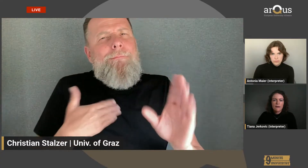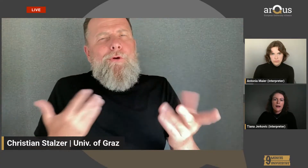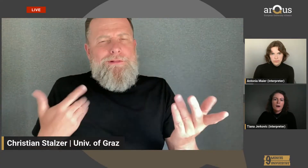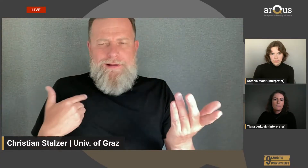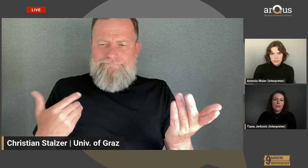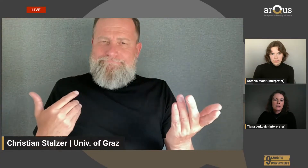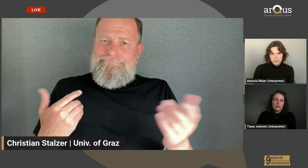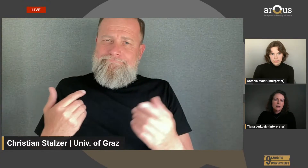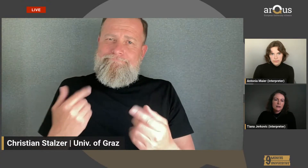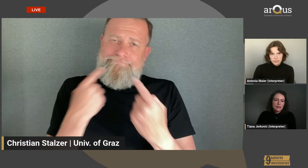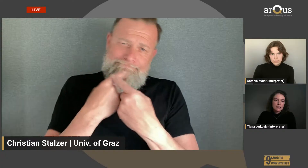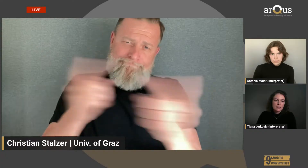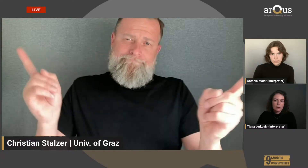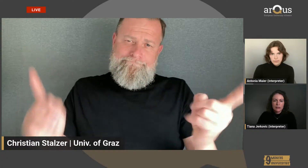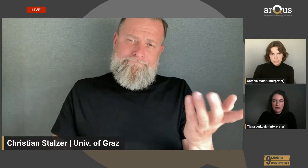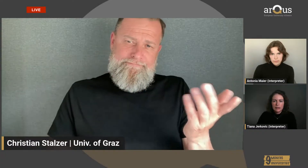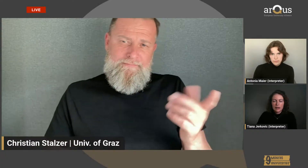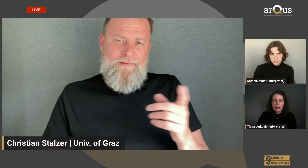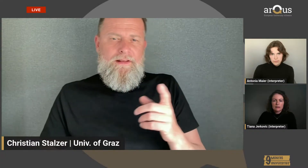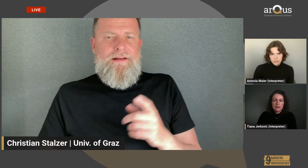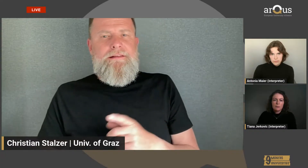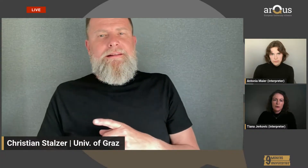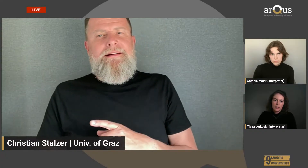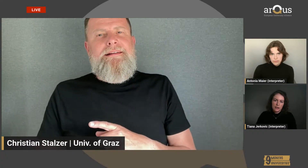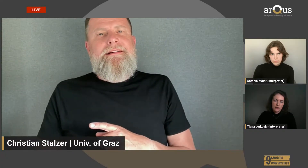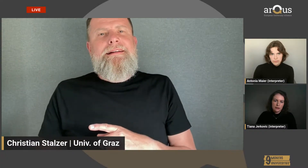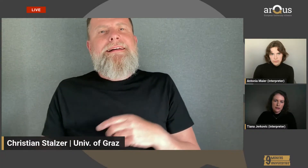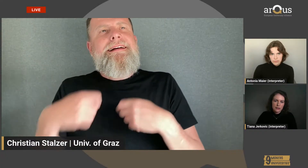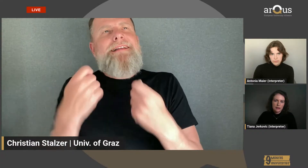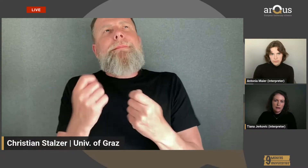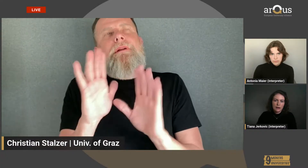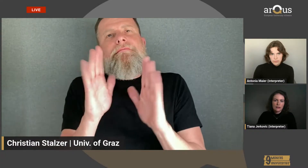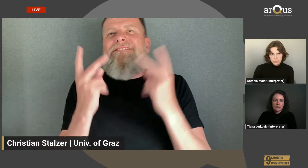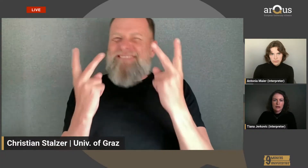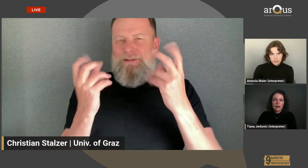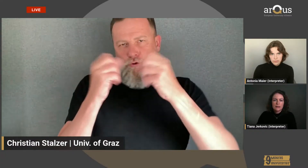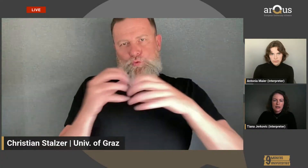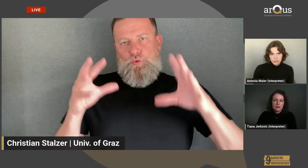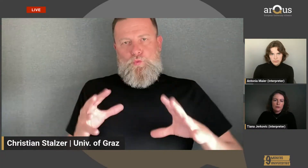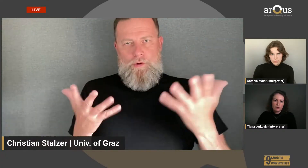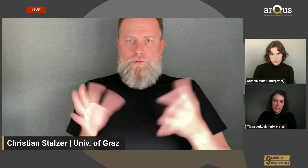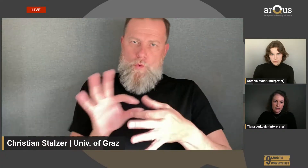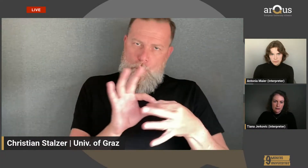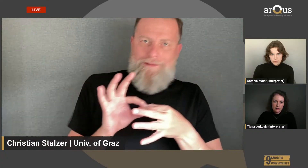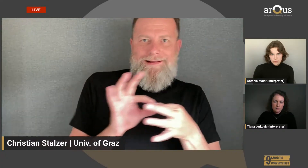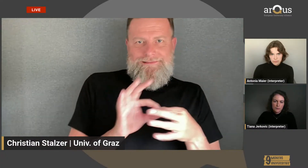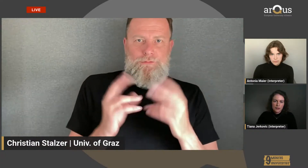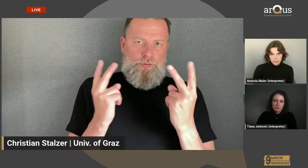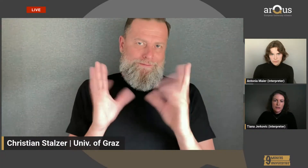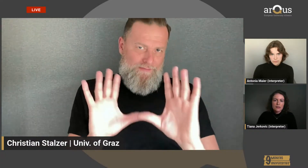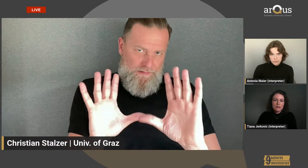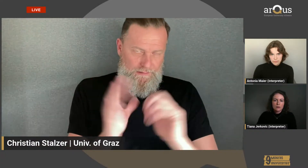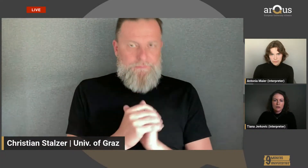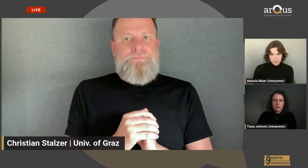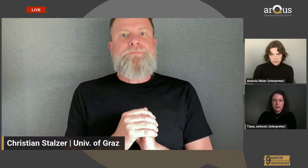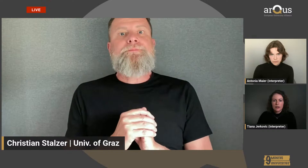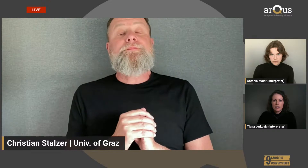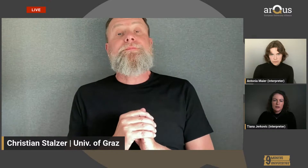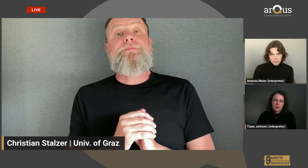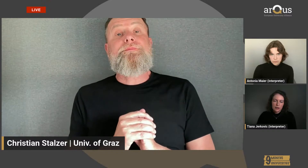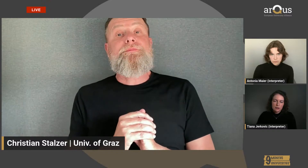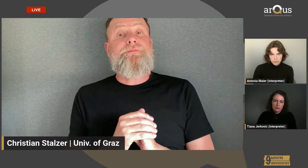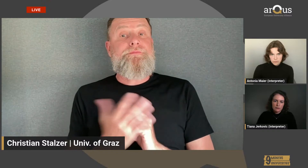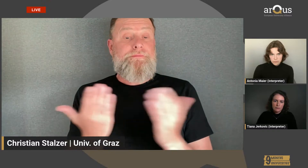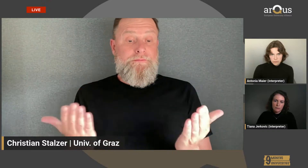interpreters, but this is only at some occasions and not taken for granted. But this is also